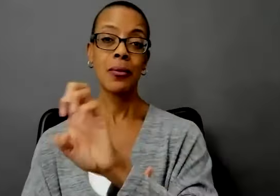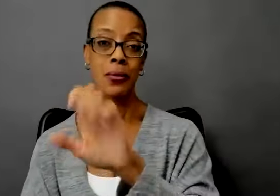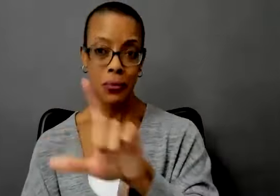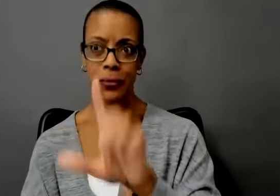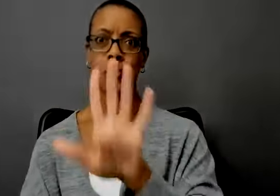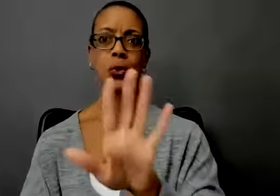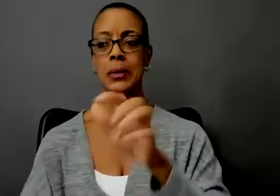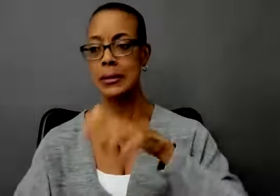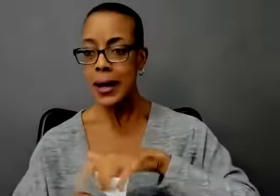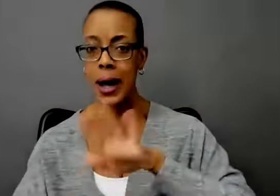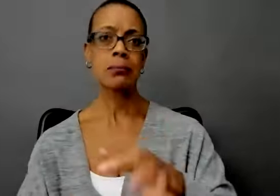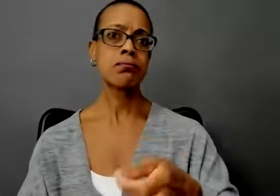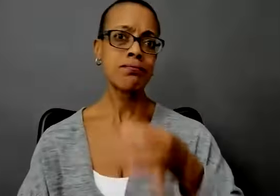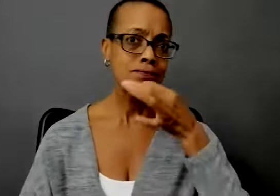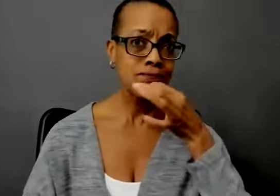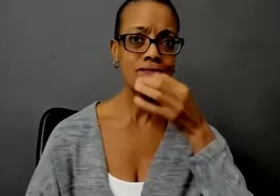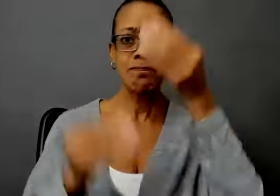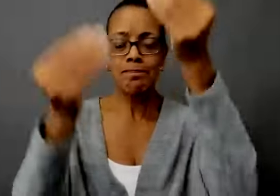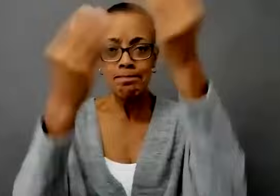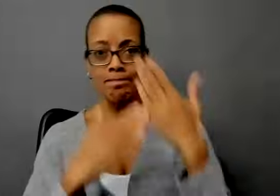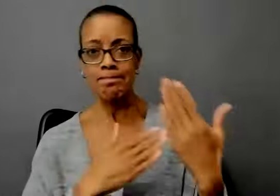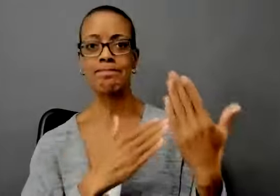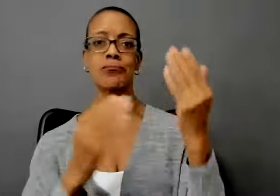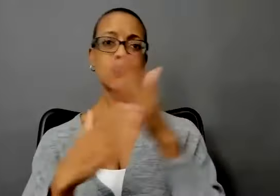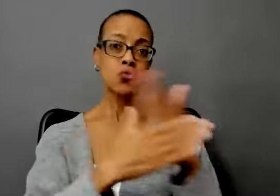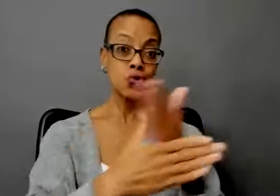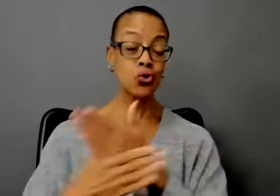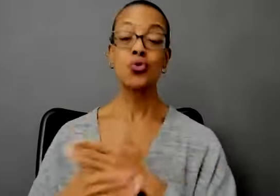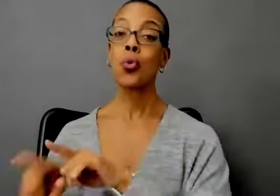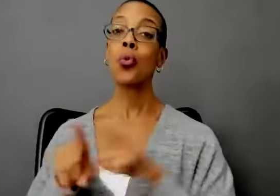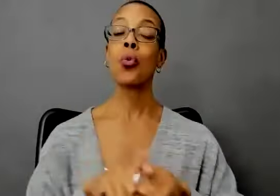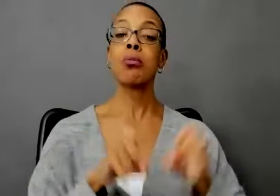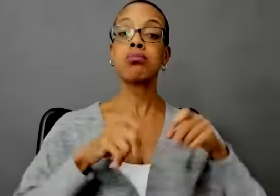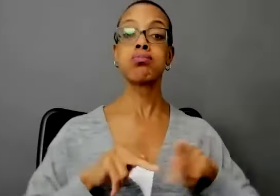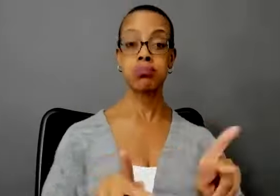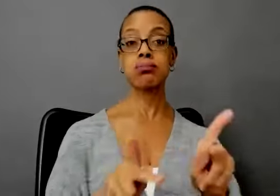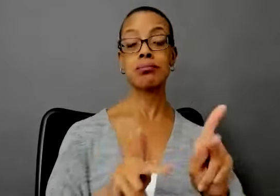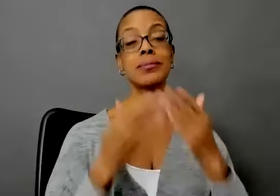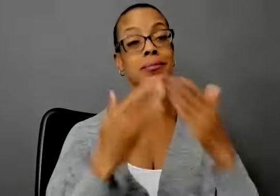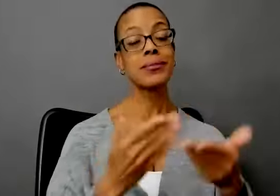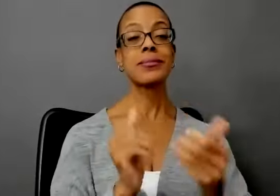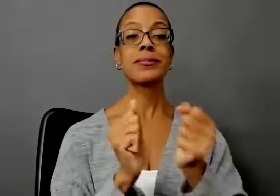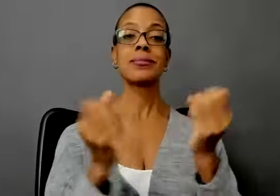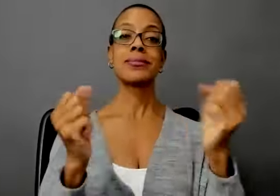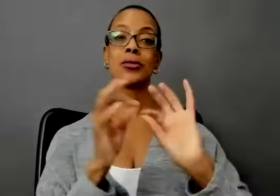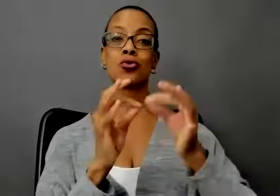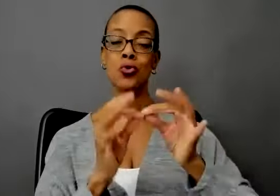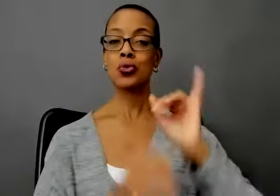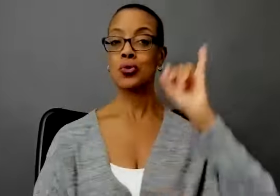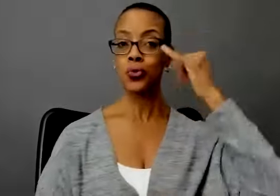for sharing with us today. I want to also take an opportunity to thank our ASL interpreters, Joanne and Jennifer.